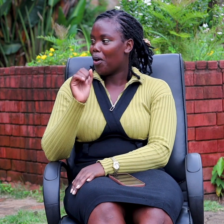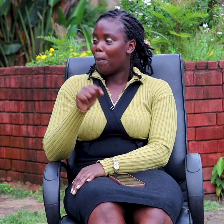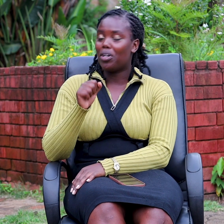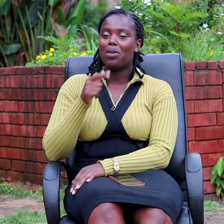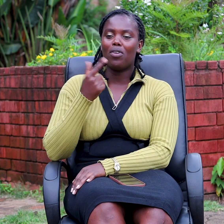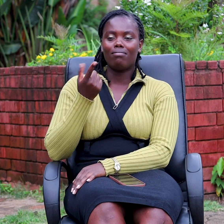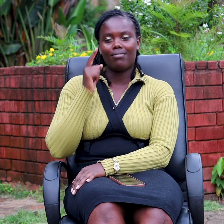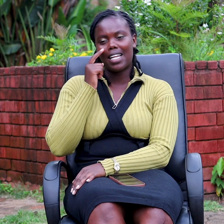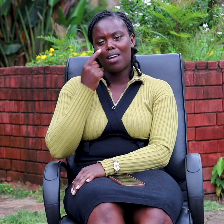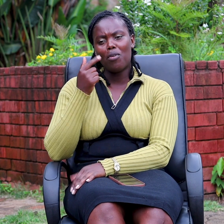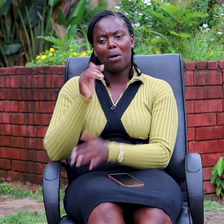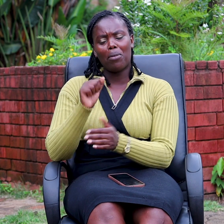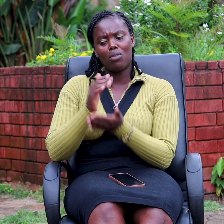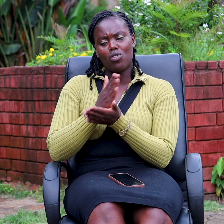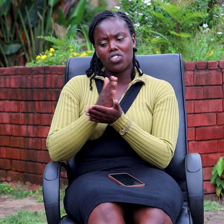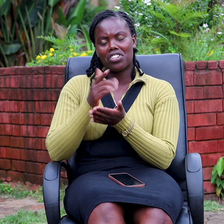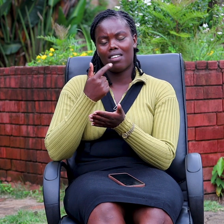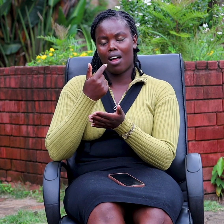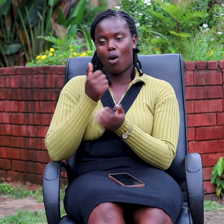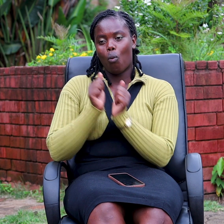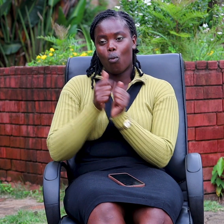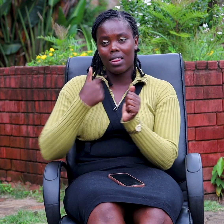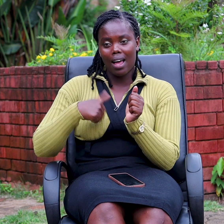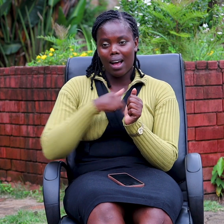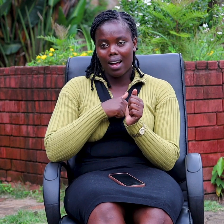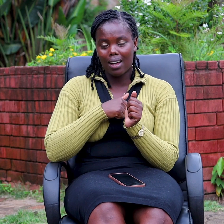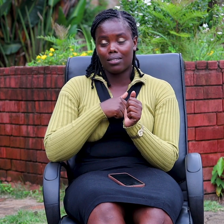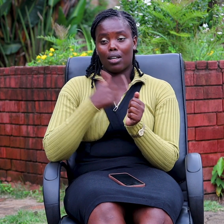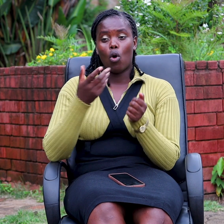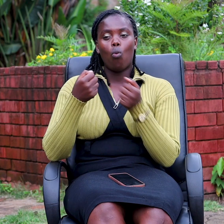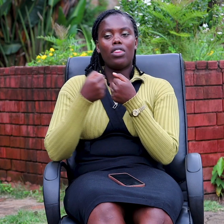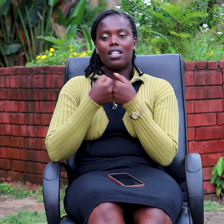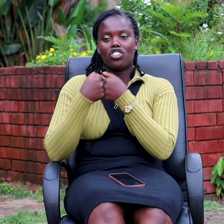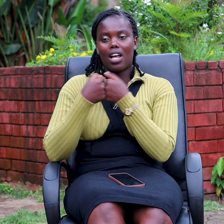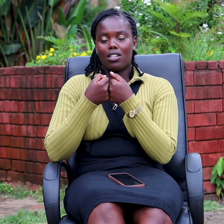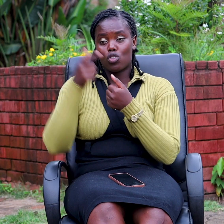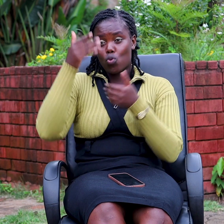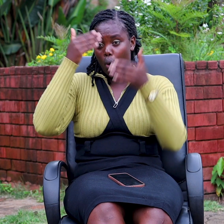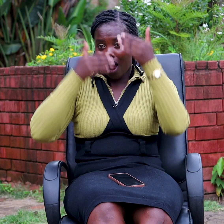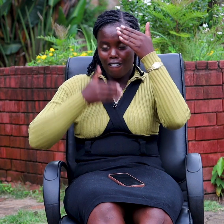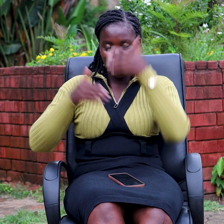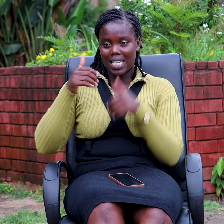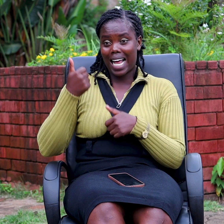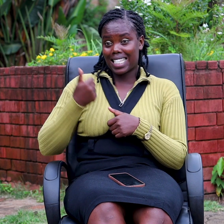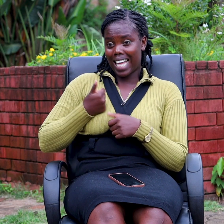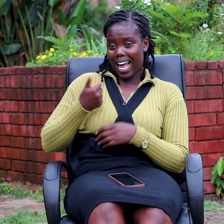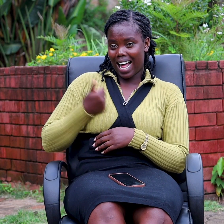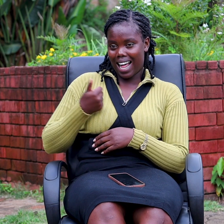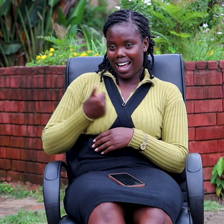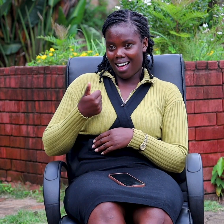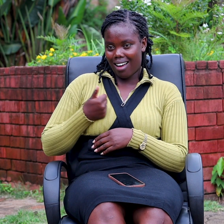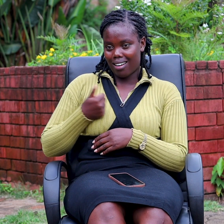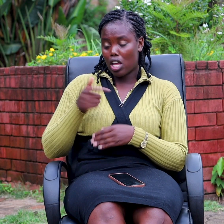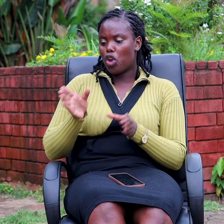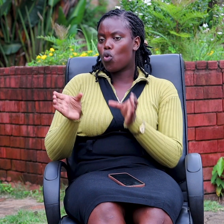disability. Now to Michelle, please share with us, what challenges have you been facing